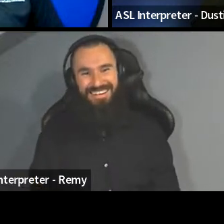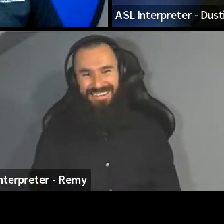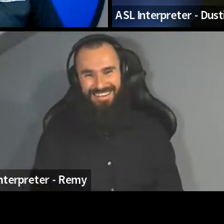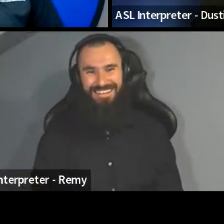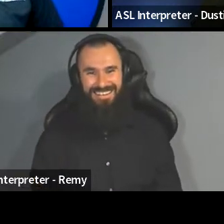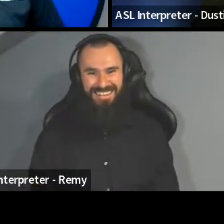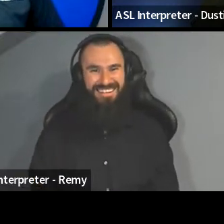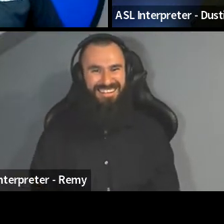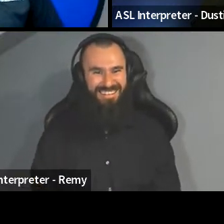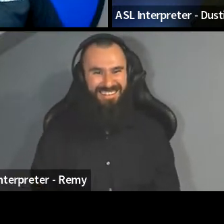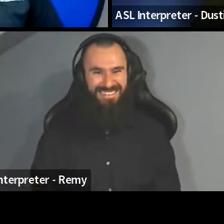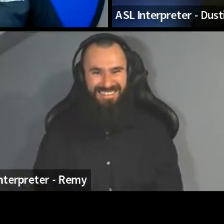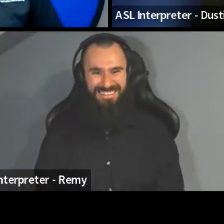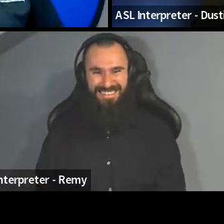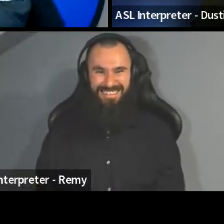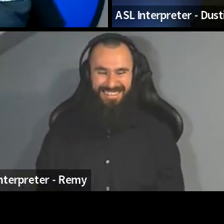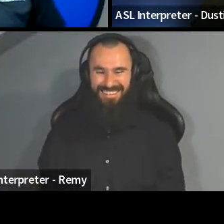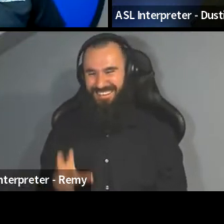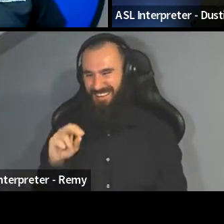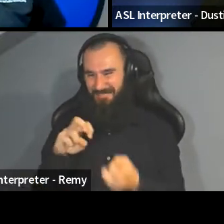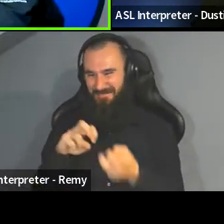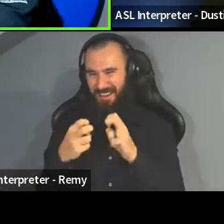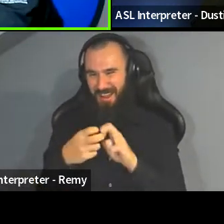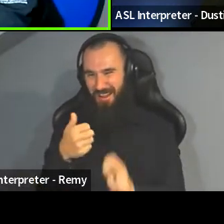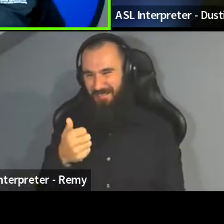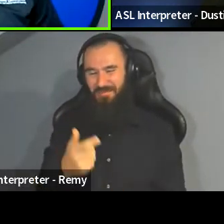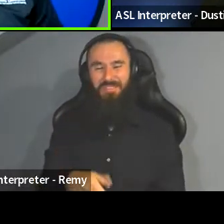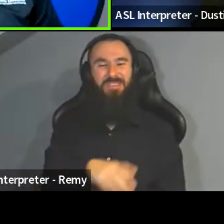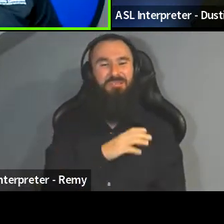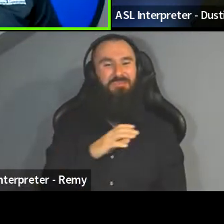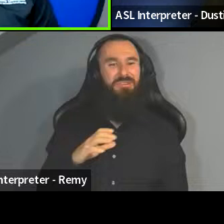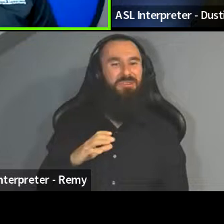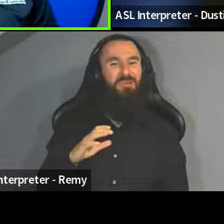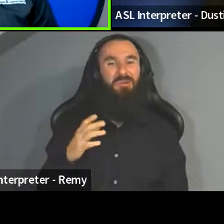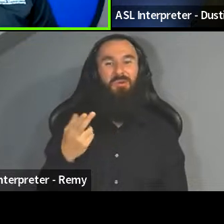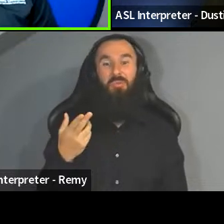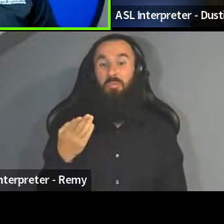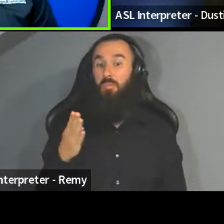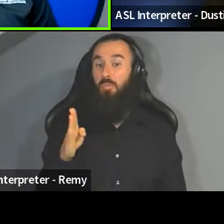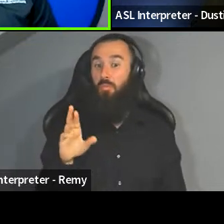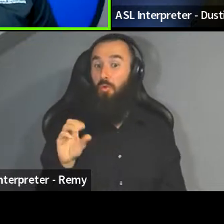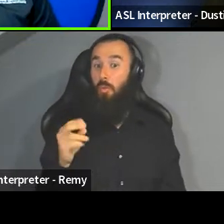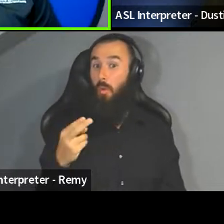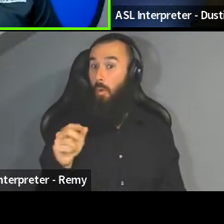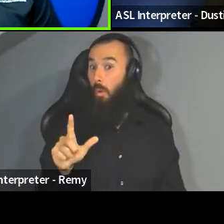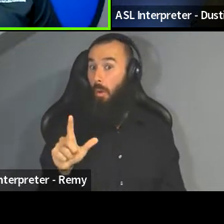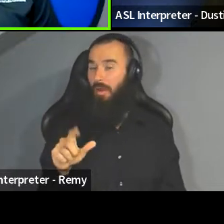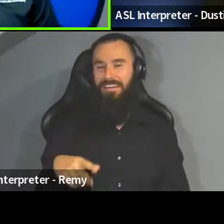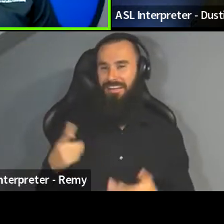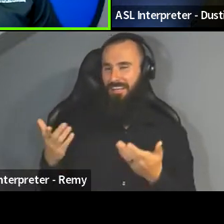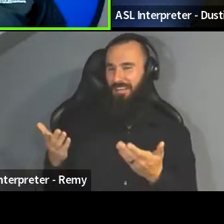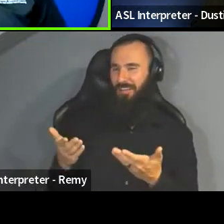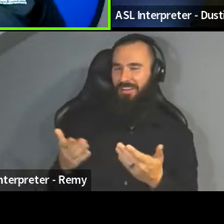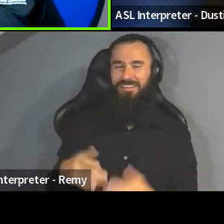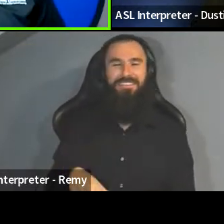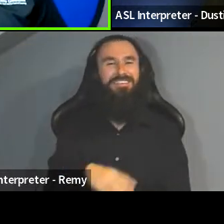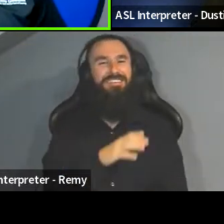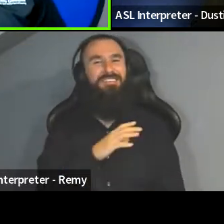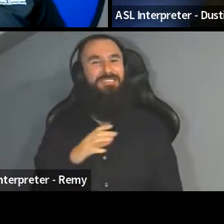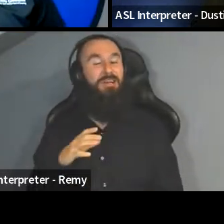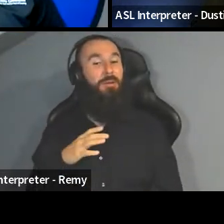here, sorry. no problem. Commissioner Brimhall, Here. Commissioner